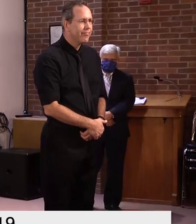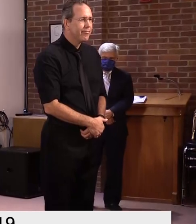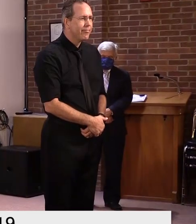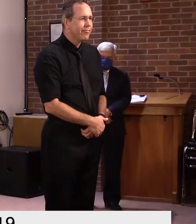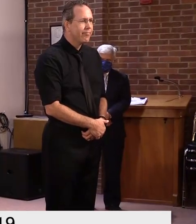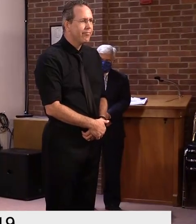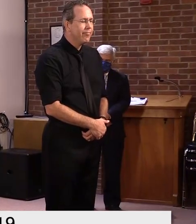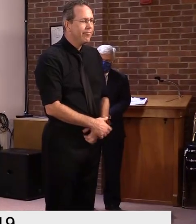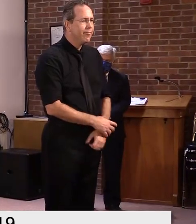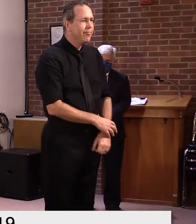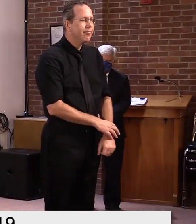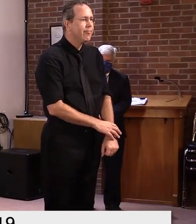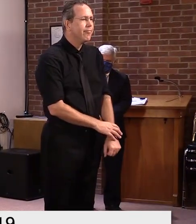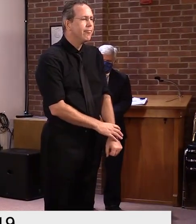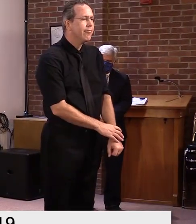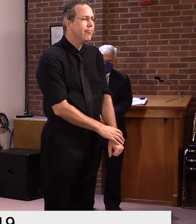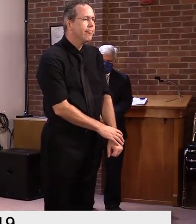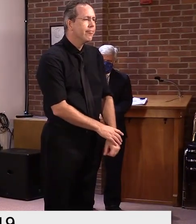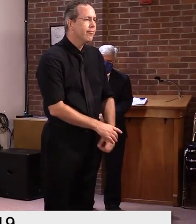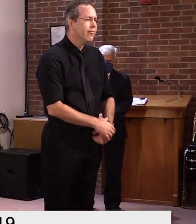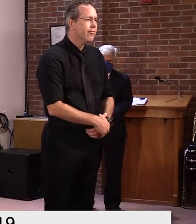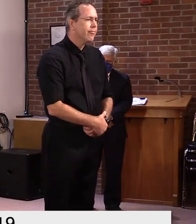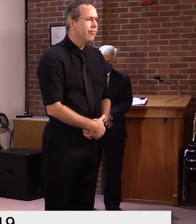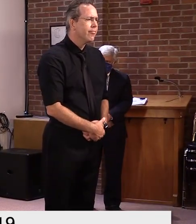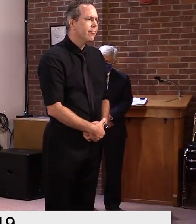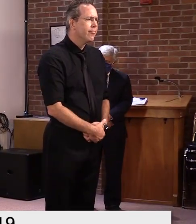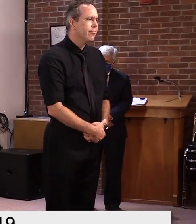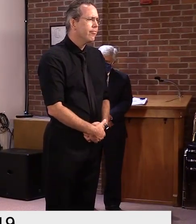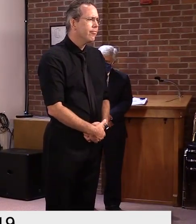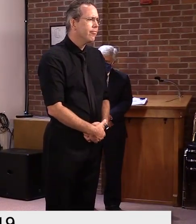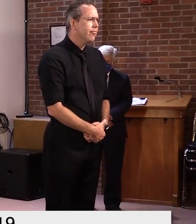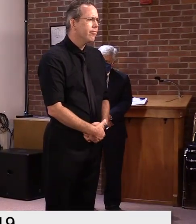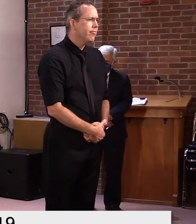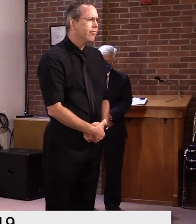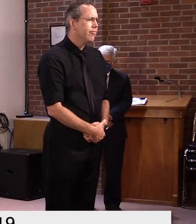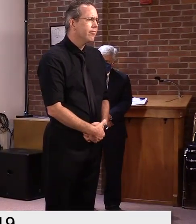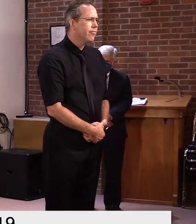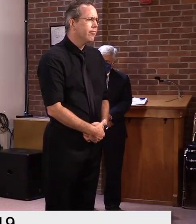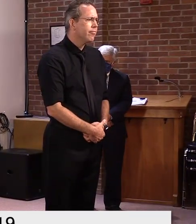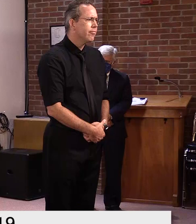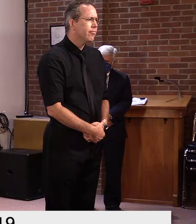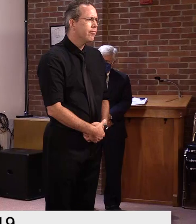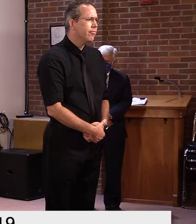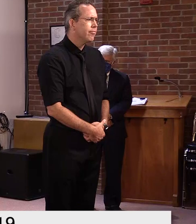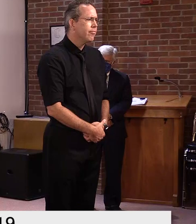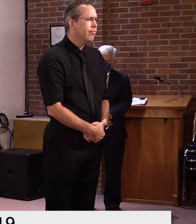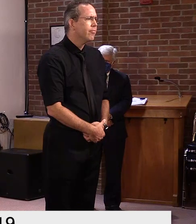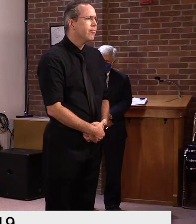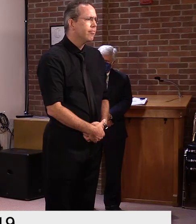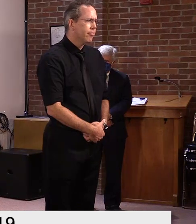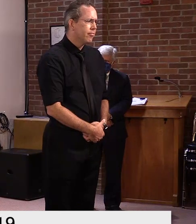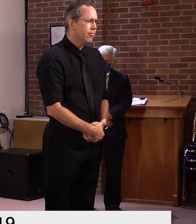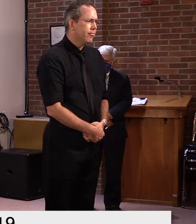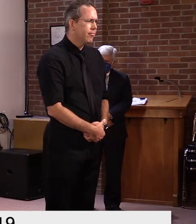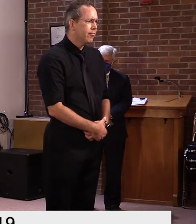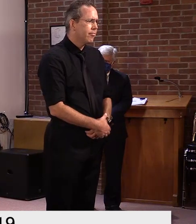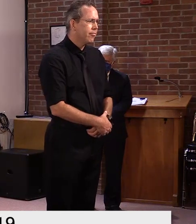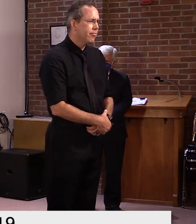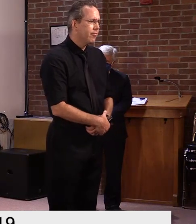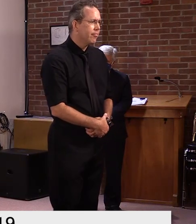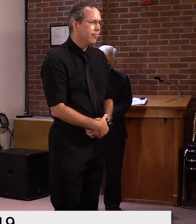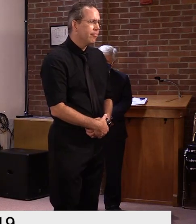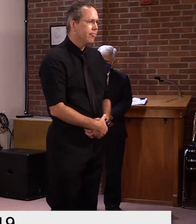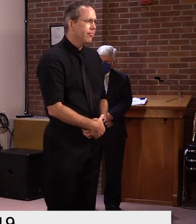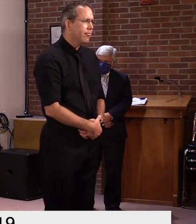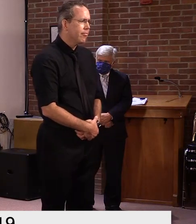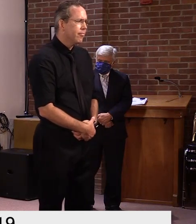clarifying questions regarding the Quidel statement for Dr. Levine. The first is, did I hear you say that the FDA has indicated